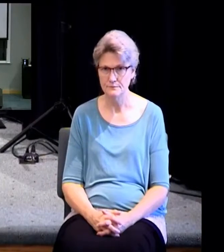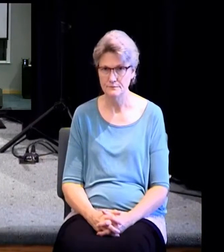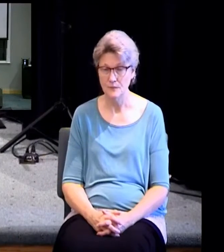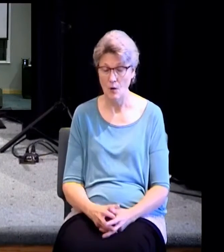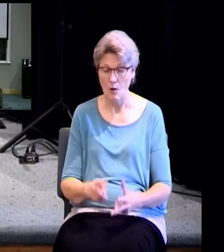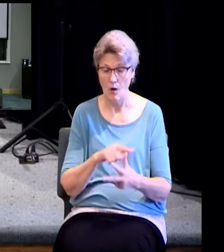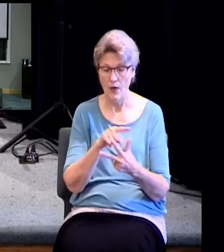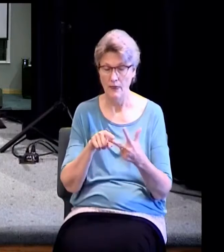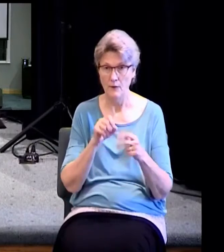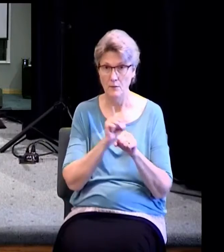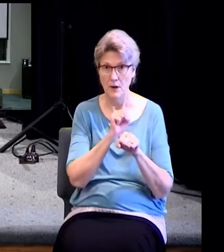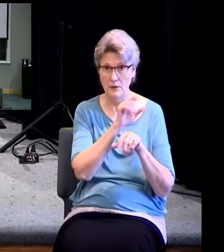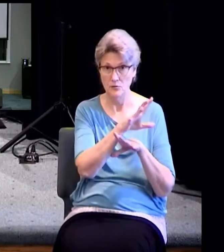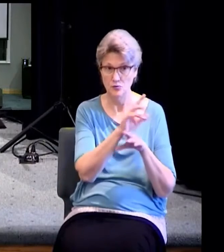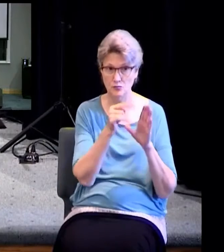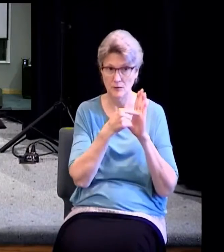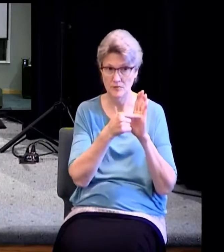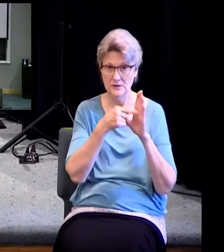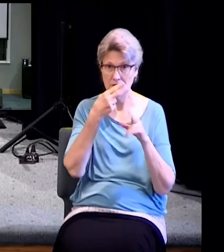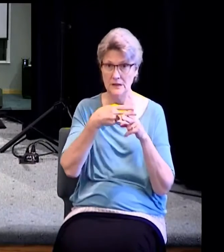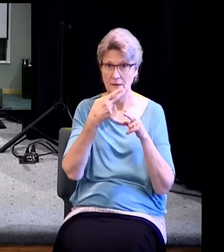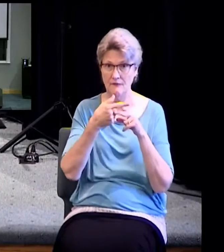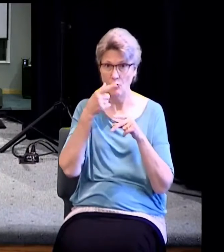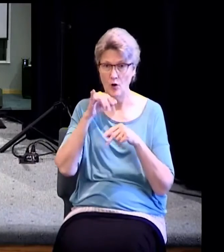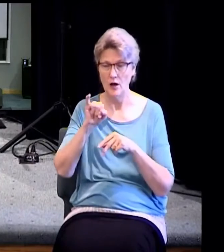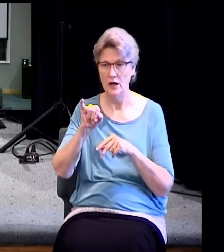All three mountains represent names for Yahweh.